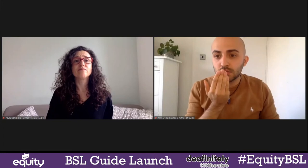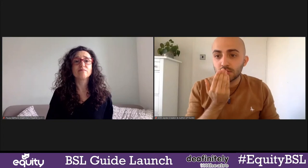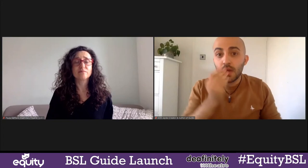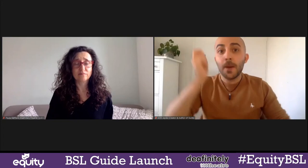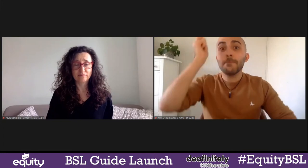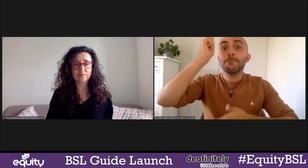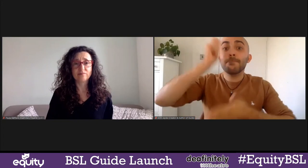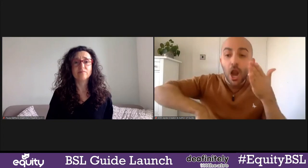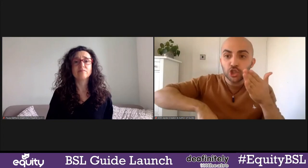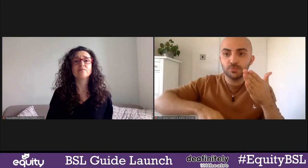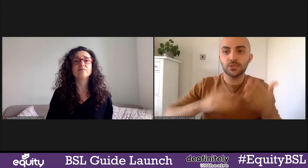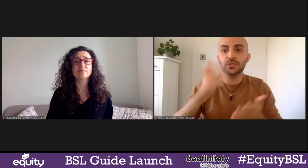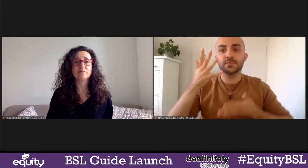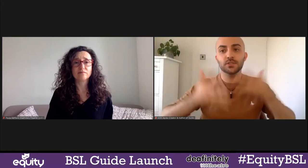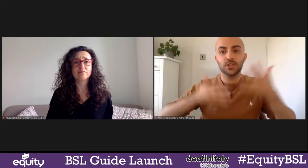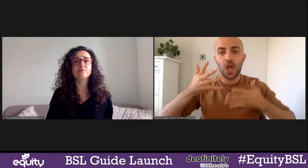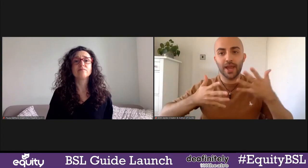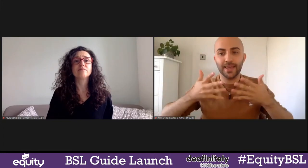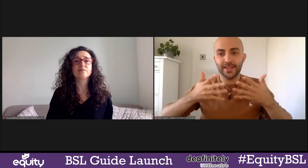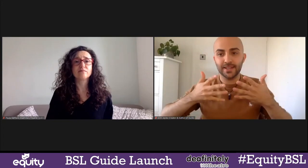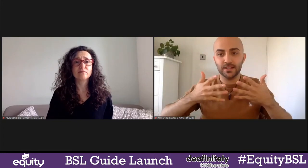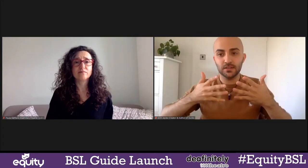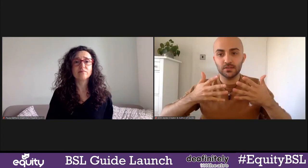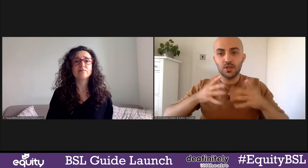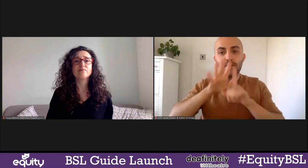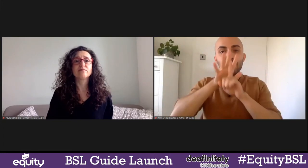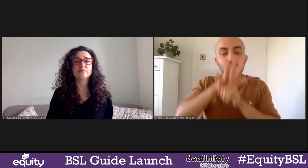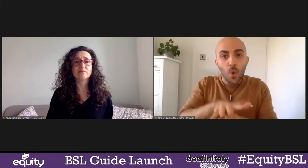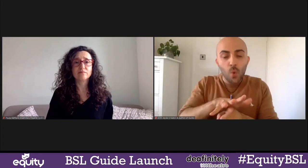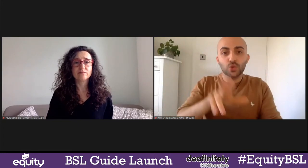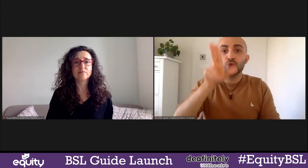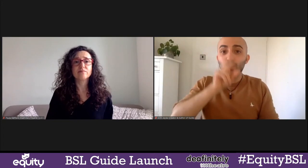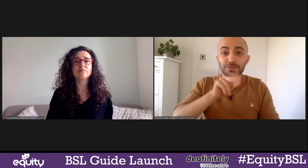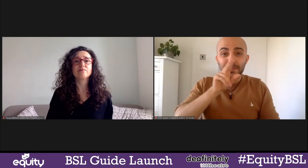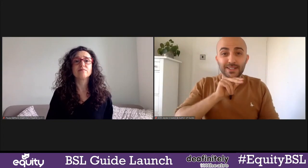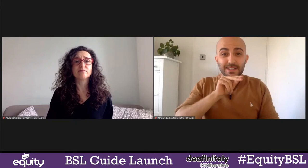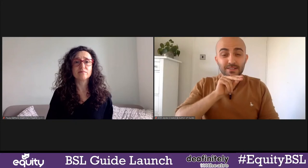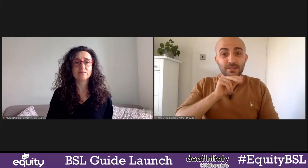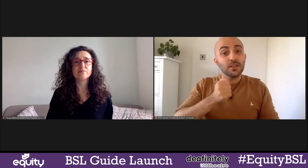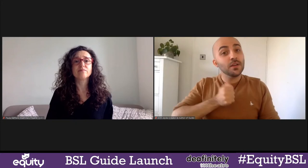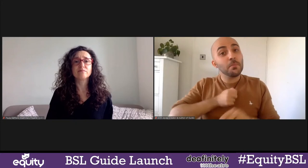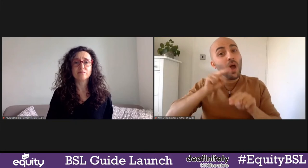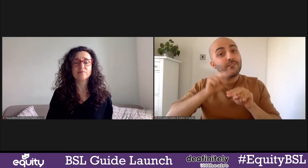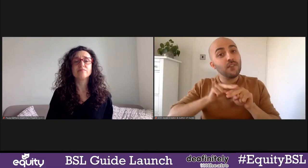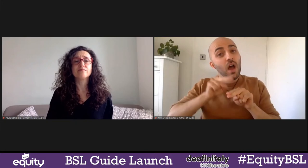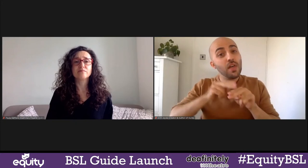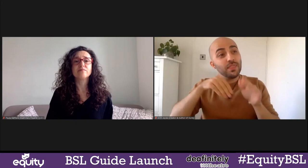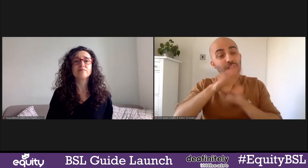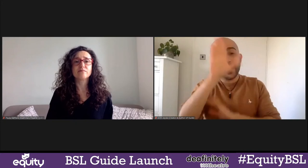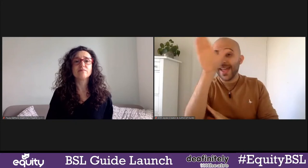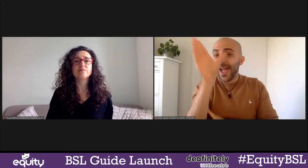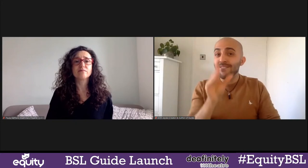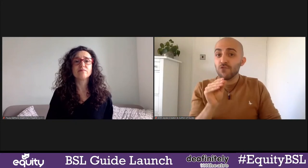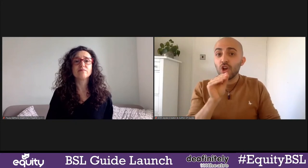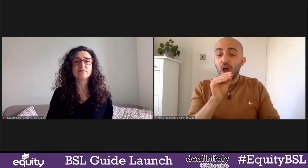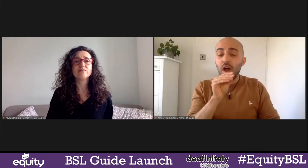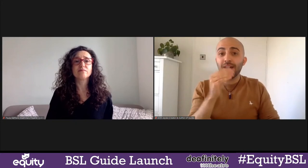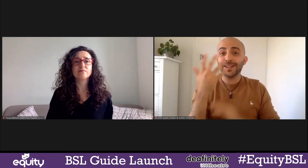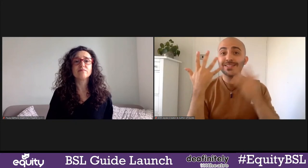this is still happening in British deaf schools. Punishment for signing, being forced to speak. My father